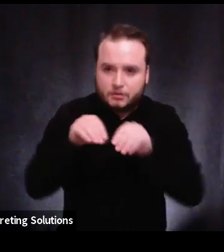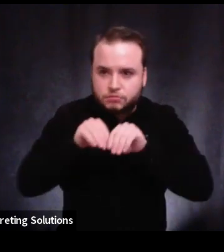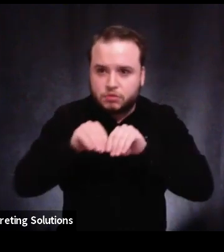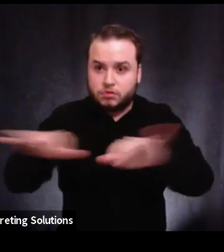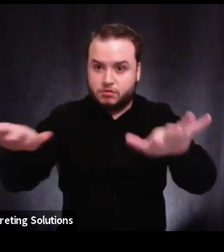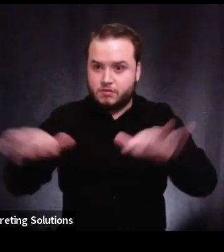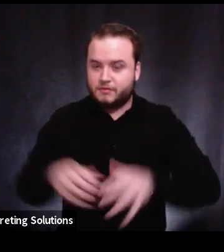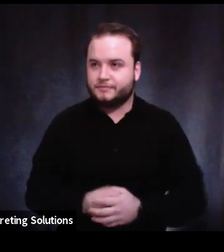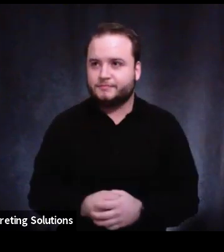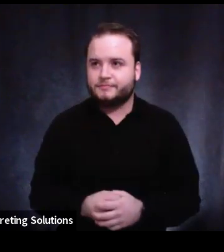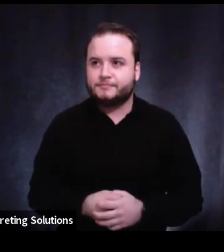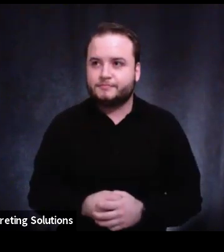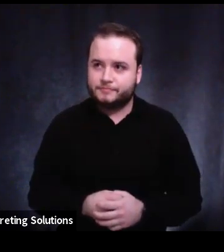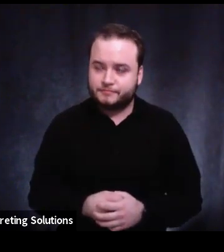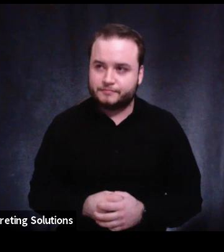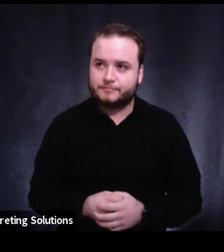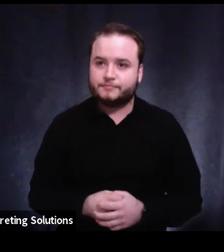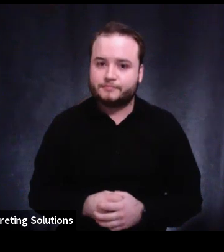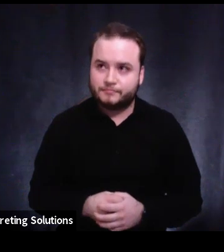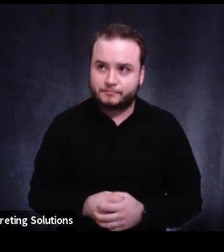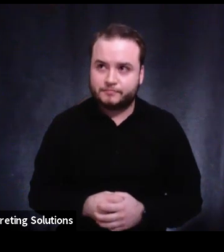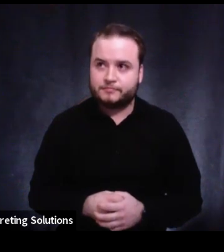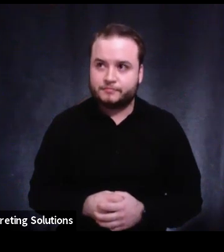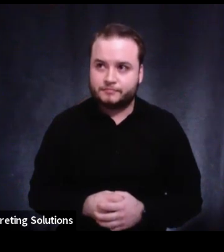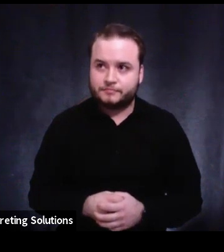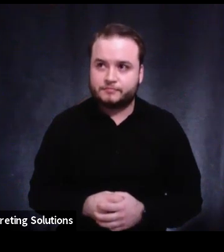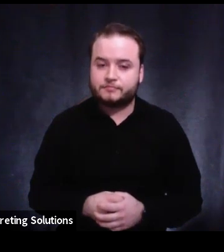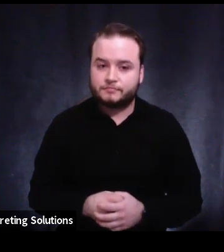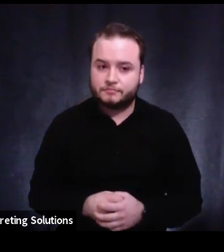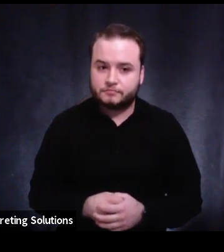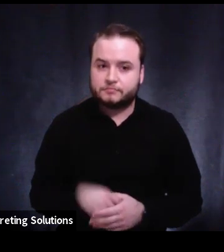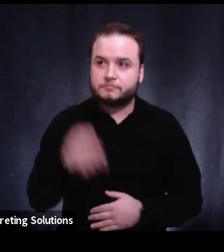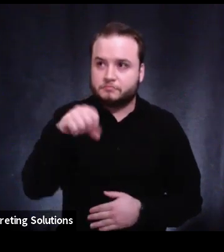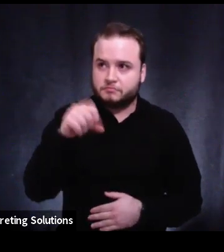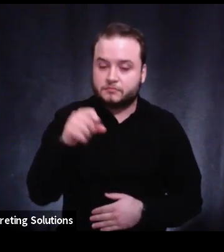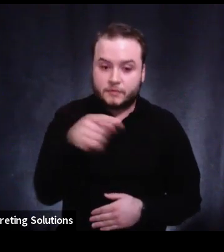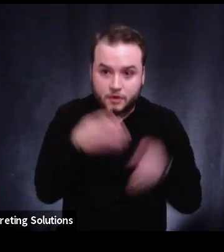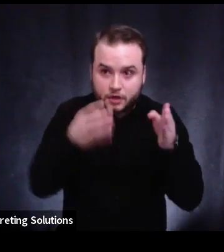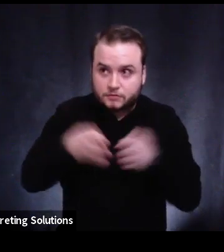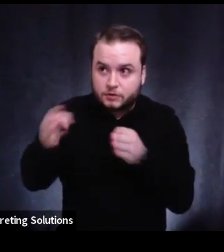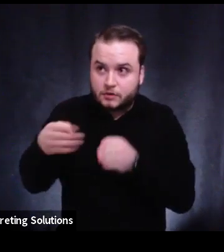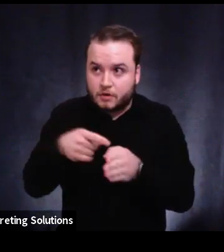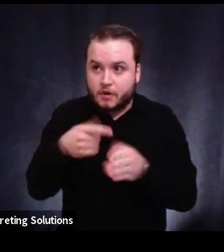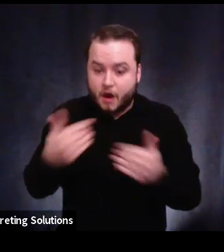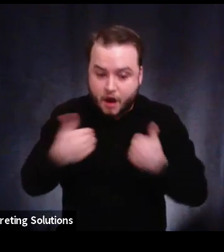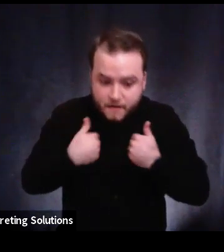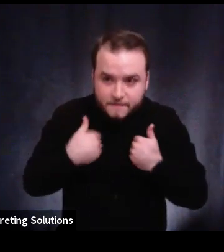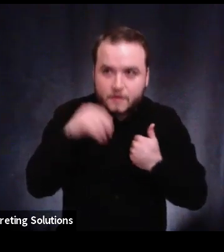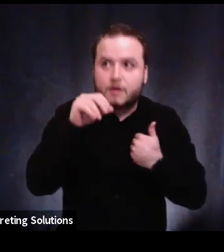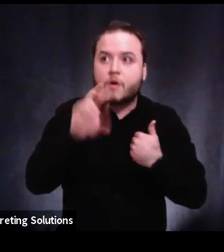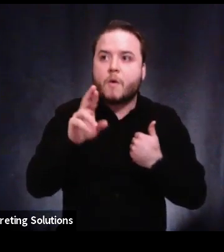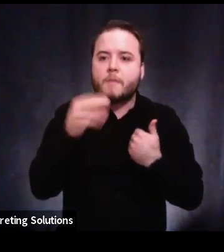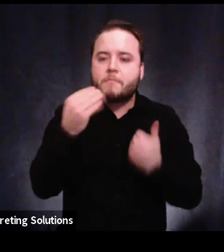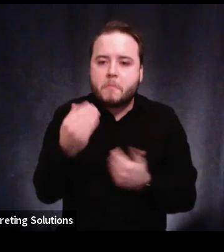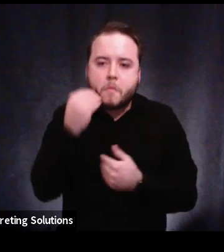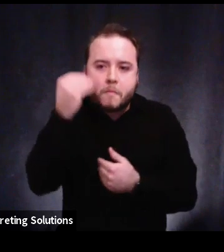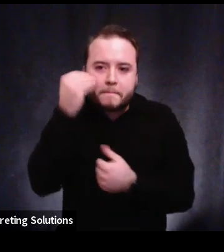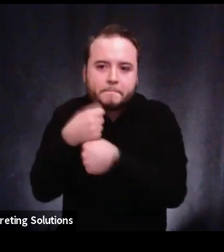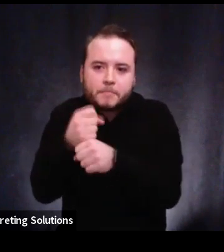if individual Minnesotans have or can make homemade cloth face masks